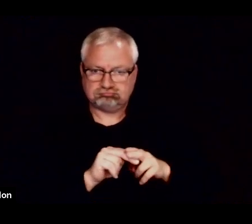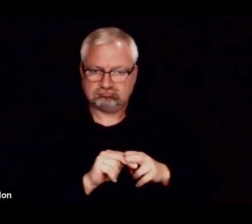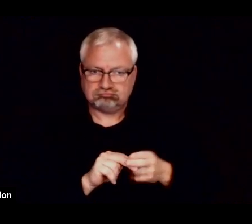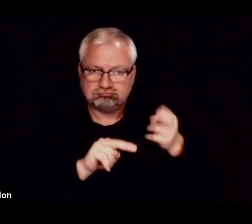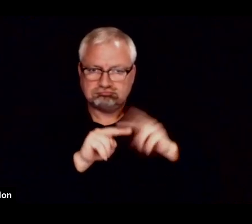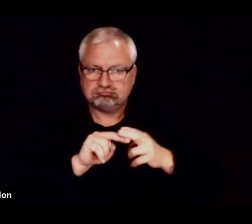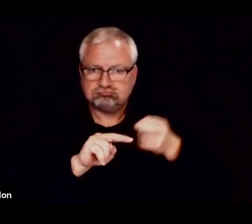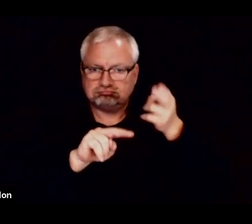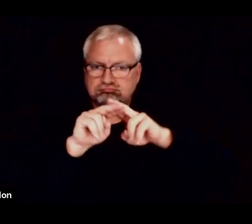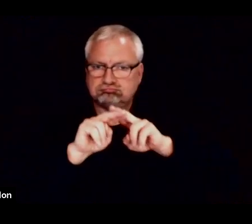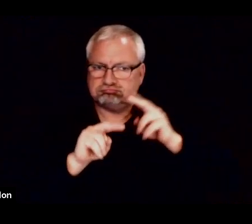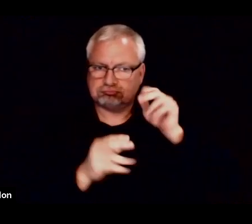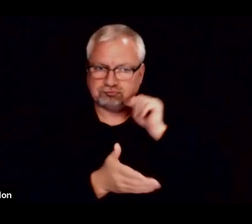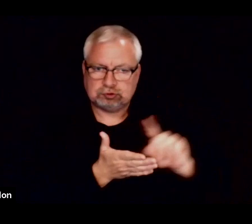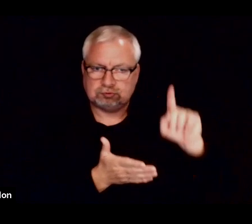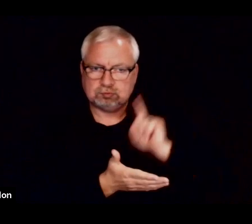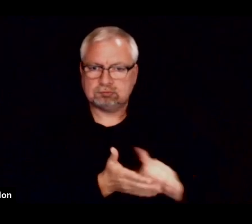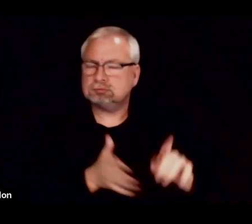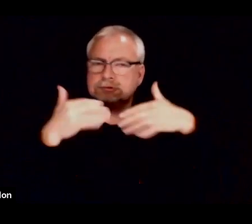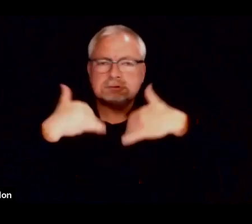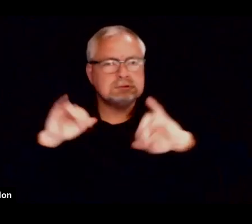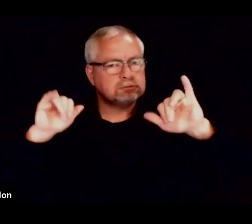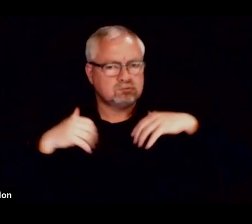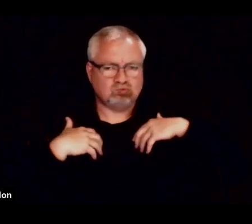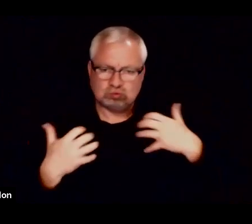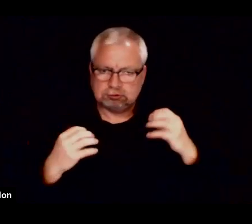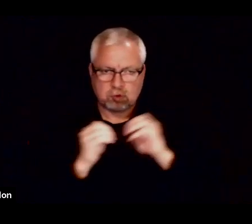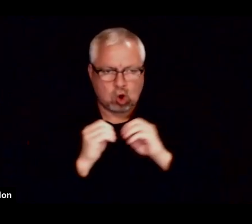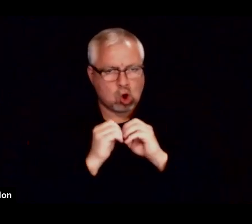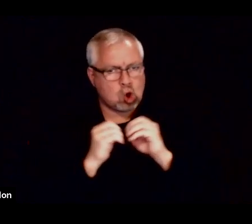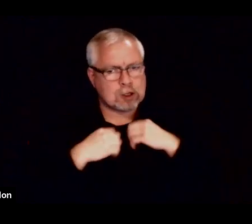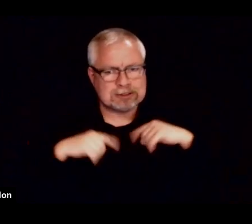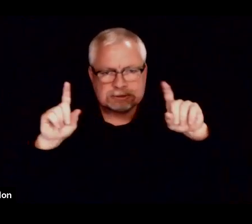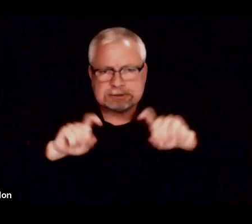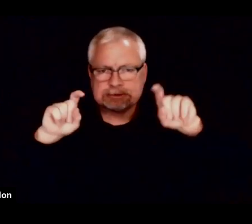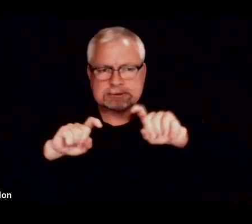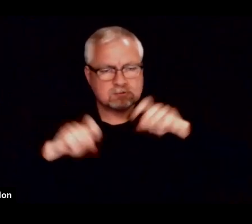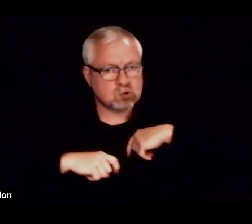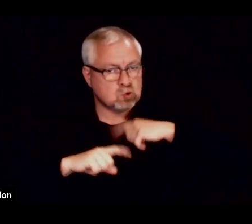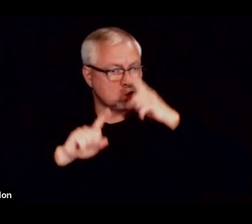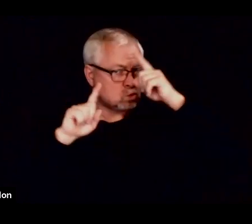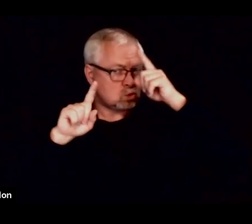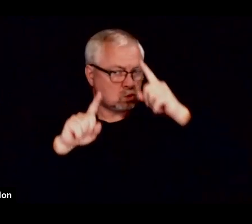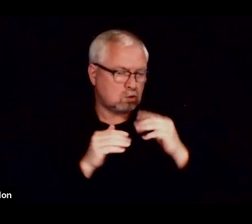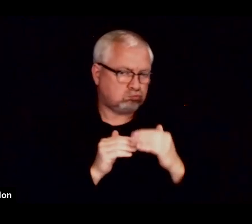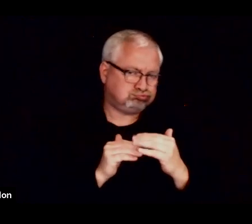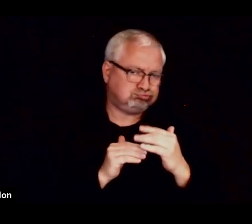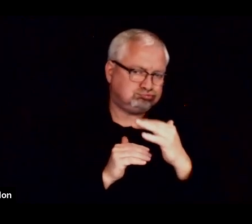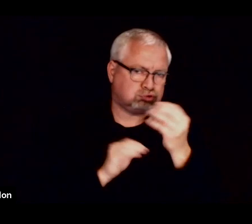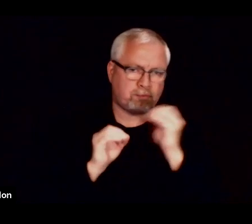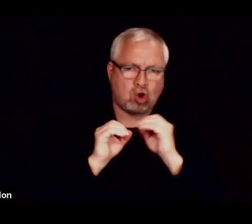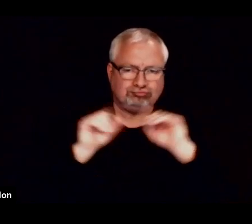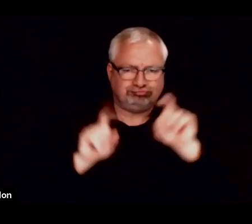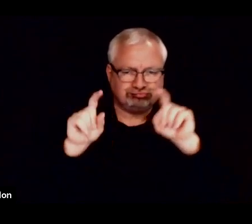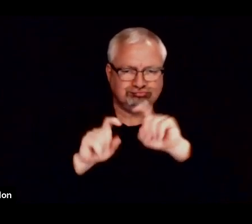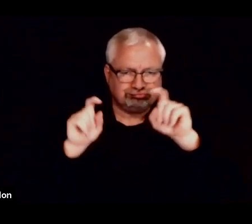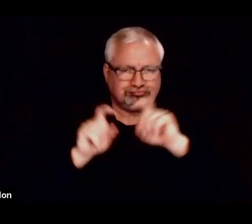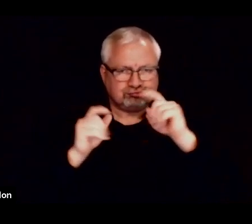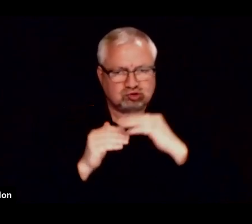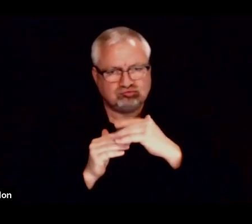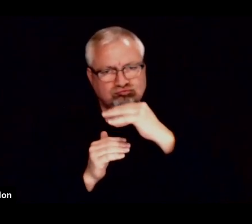fast of growth as certainly we are aiming for in the coming weeks. And we're still shooting